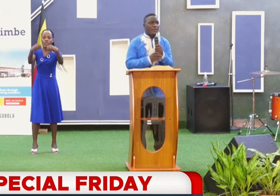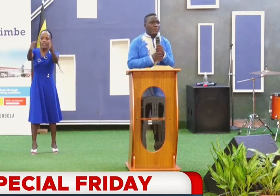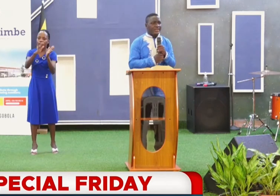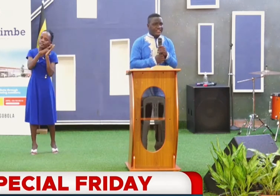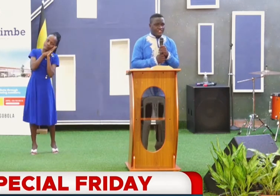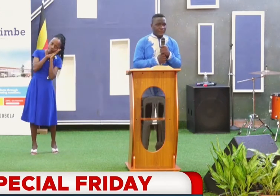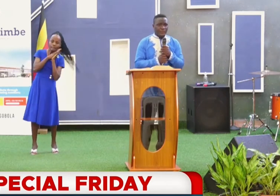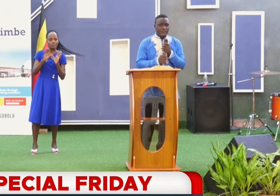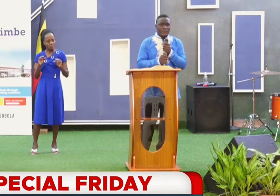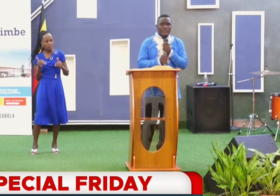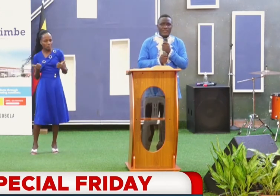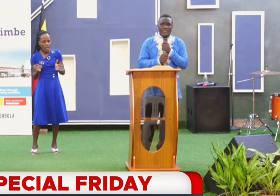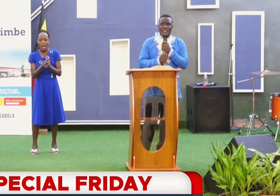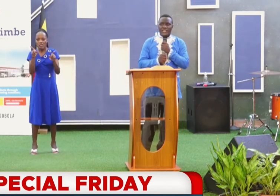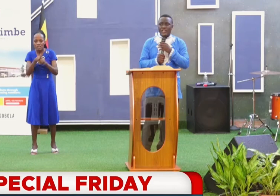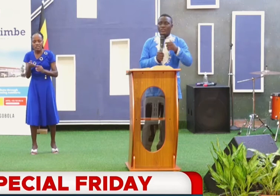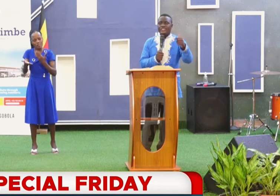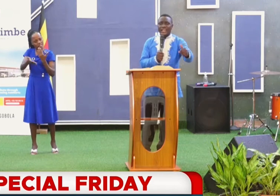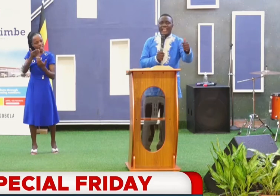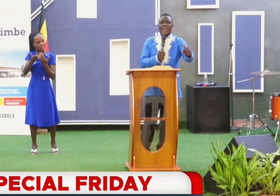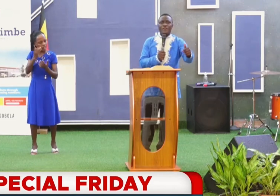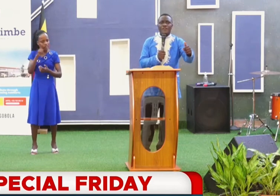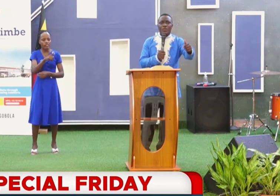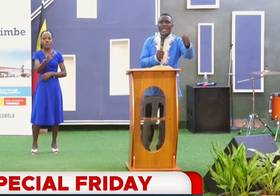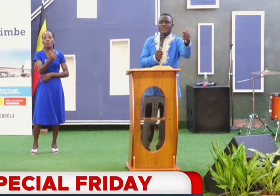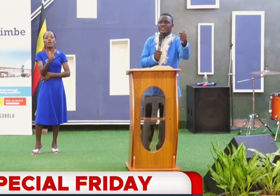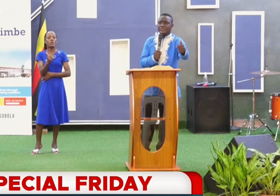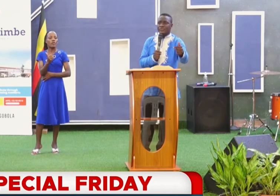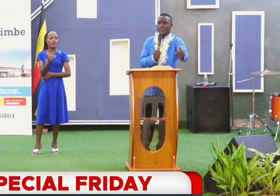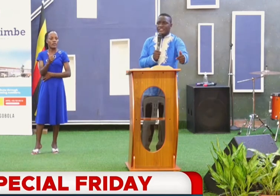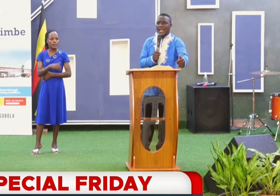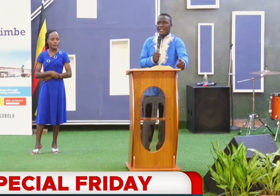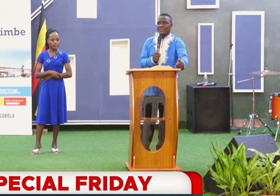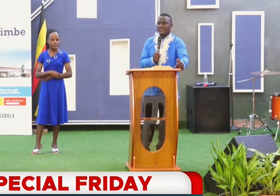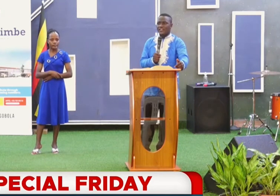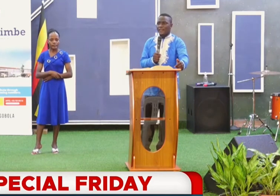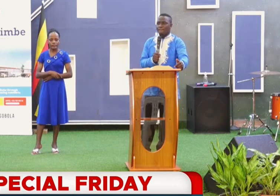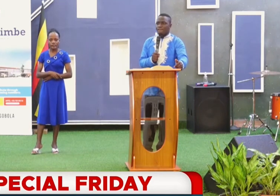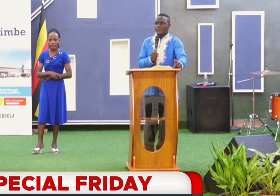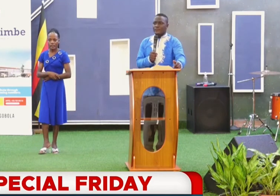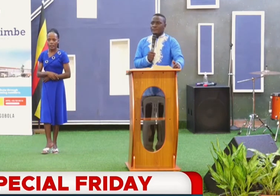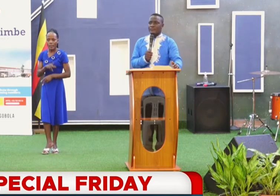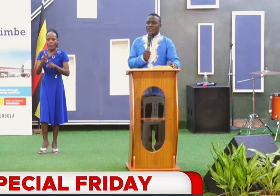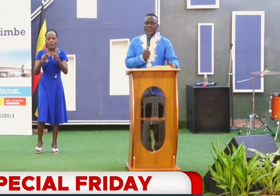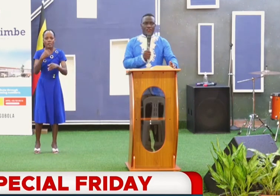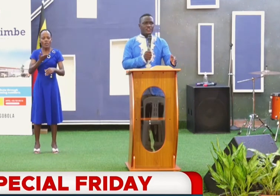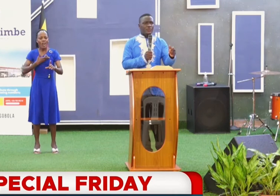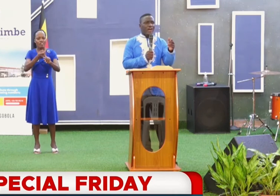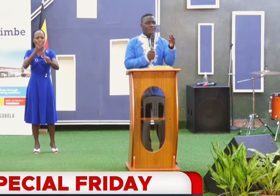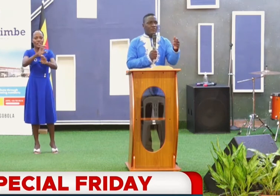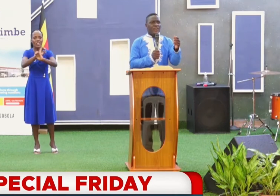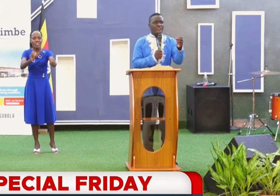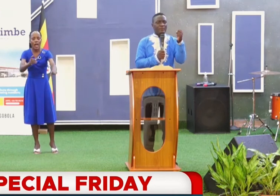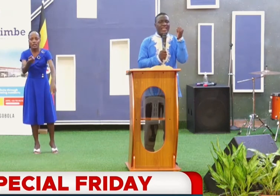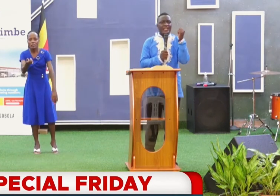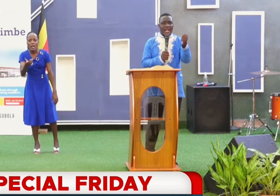will accommodate you. He will take care of you where you reside. Those who have